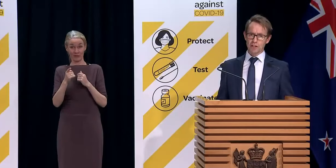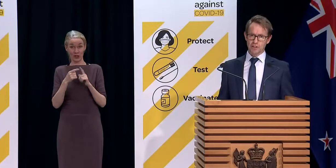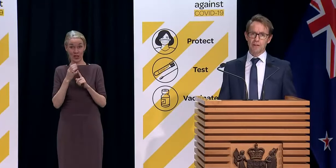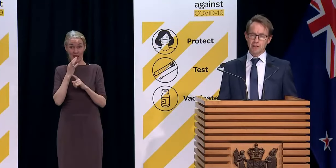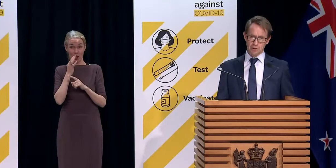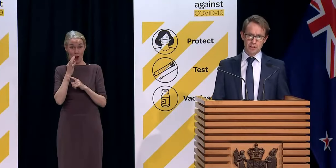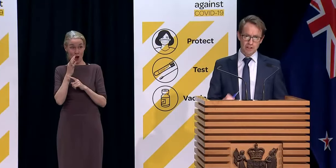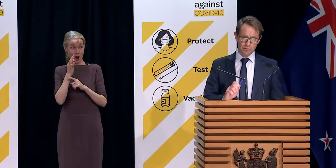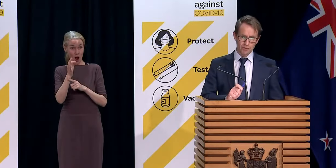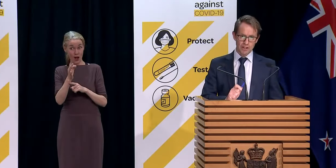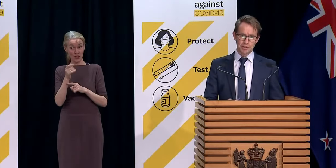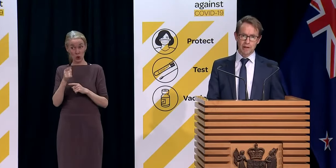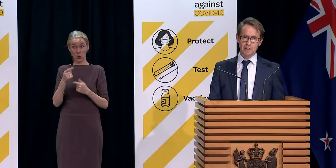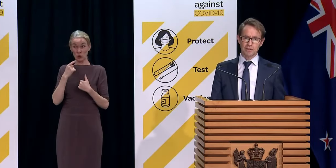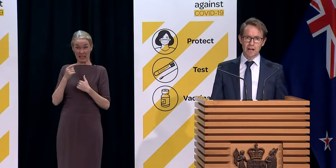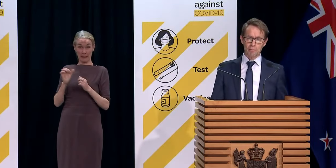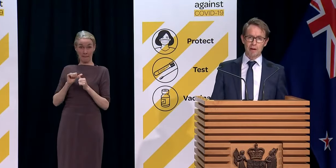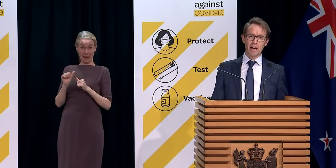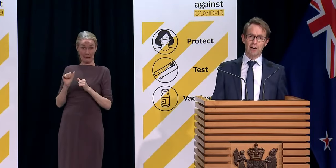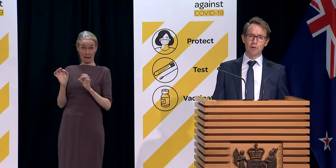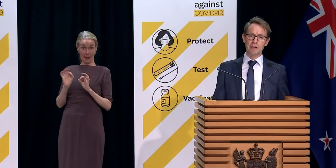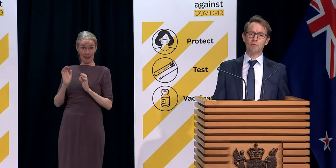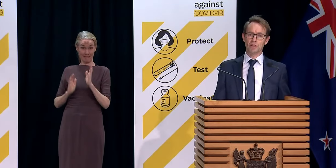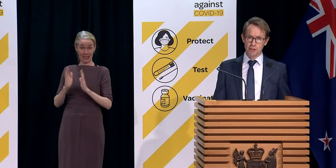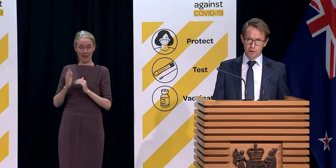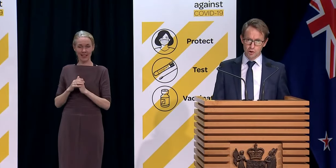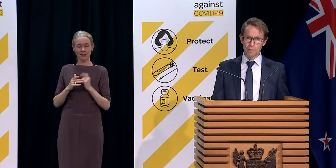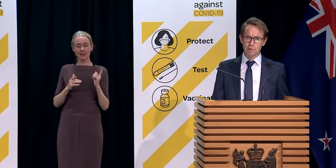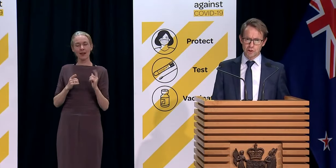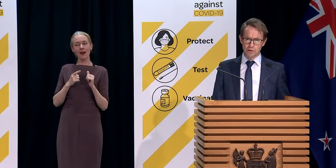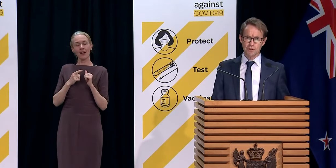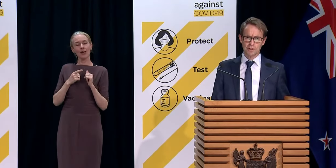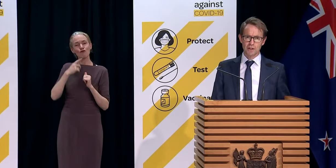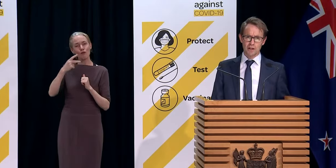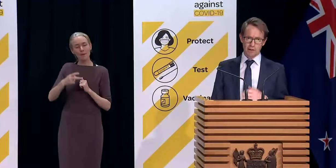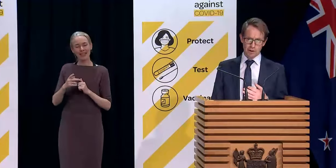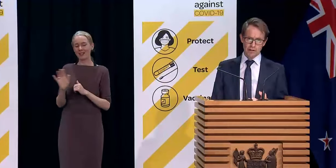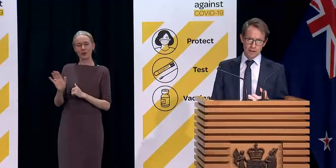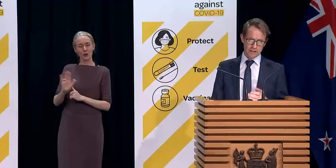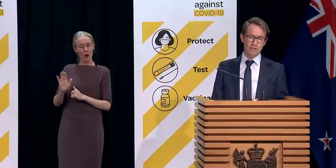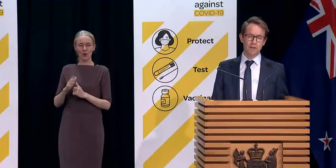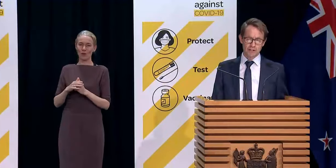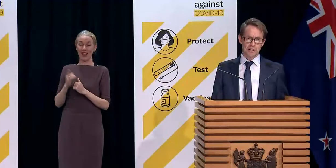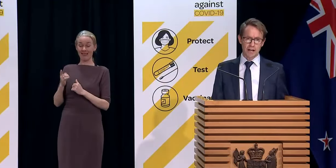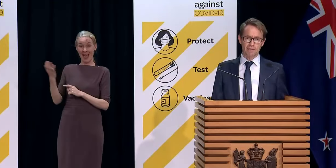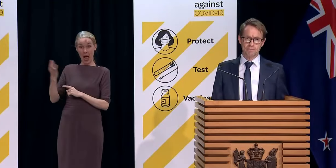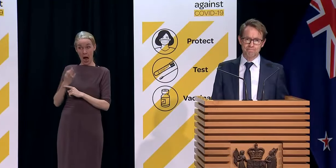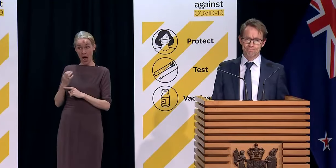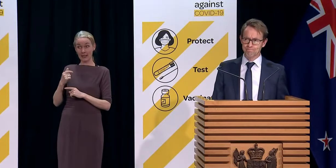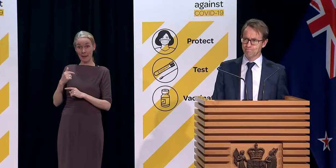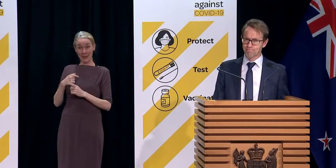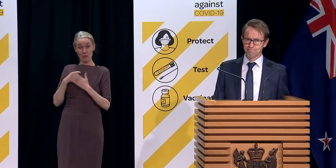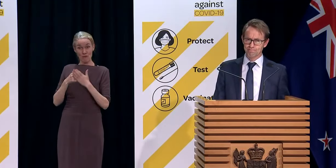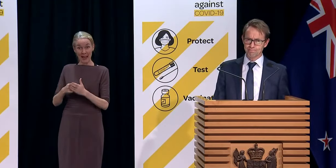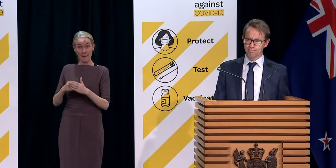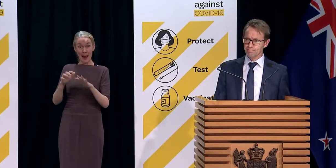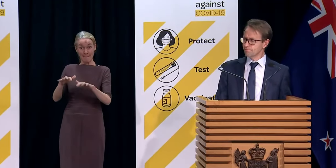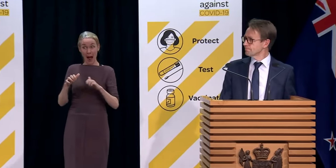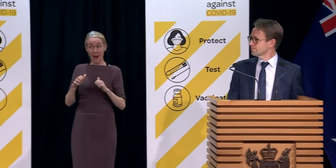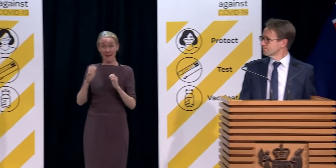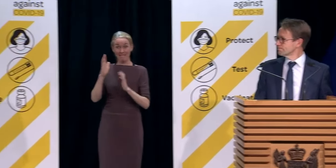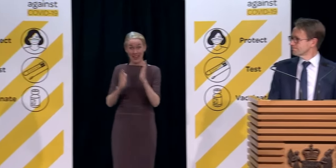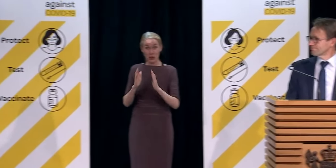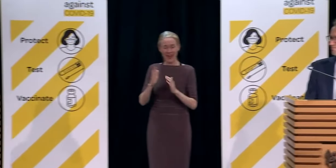asked for advice on that. I was asked for advice about how any risk could be reduced, and that's the advice I gave. Yeah.